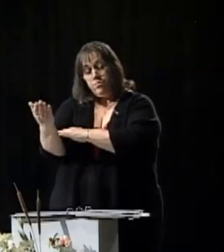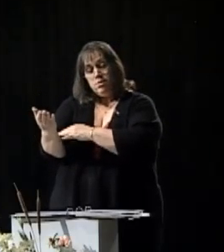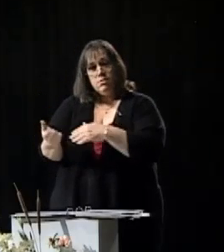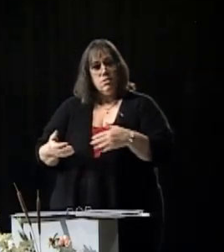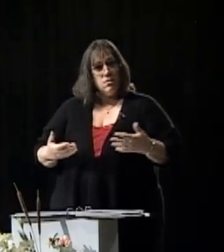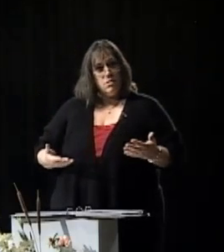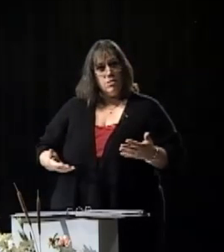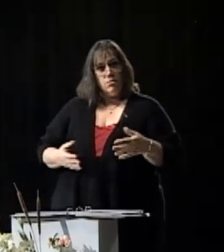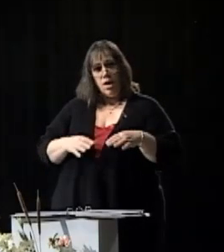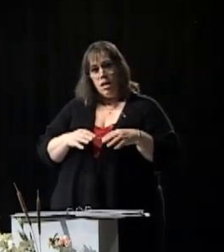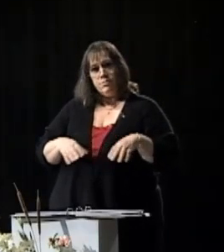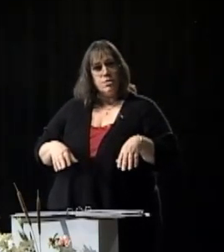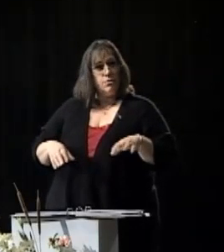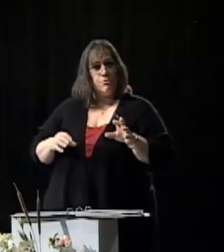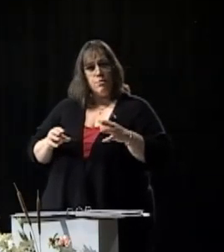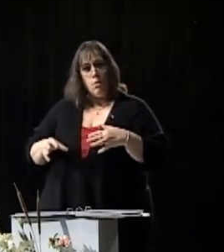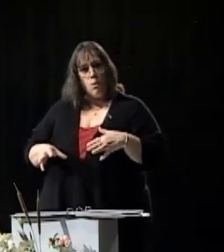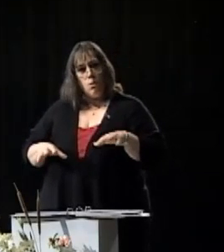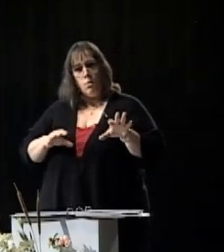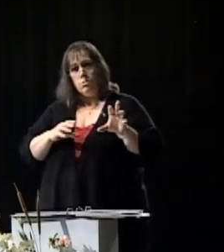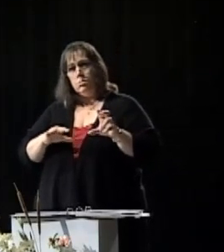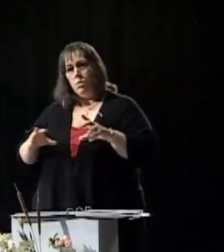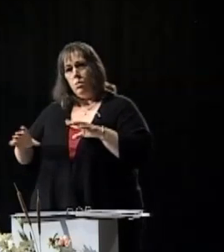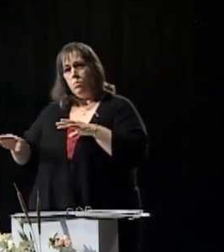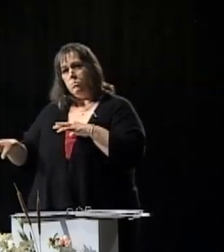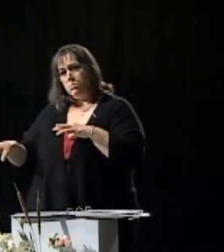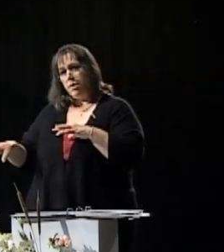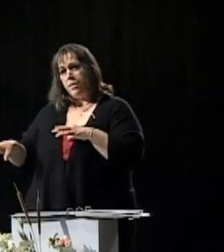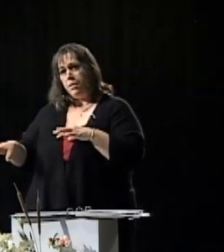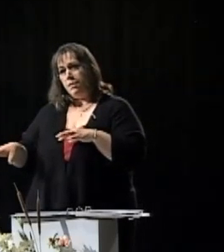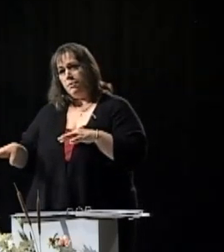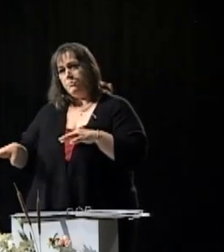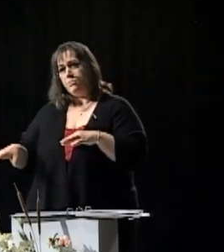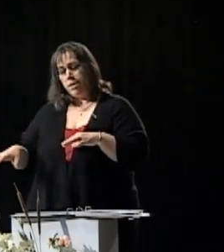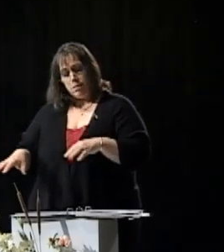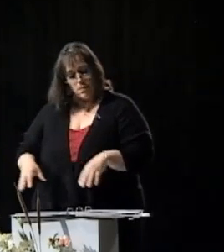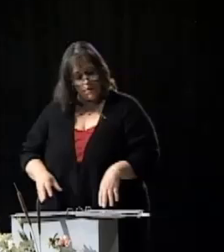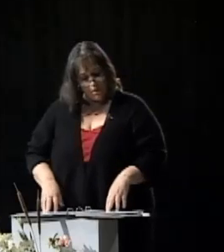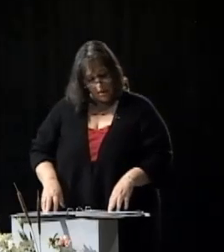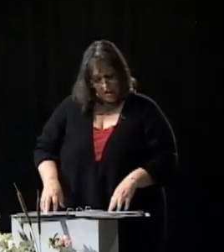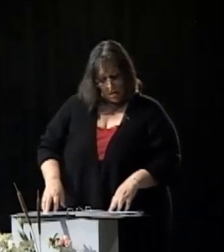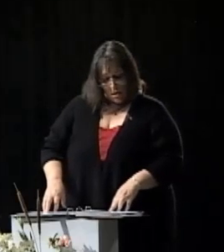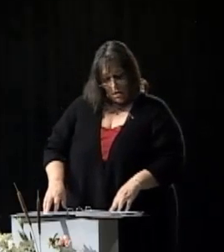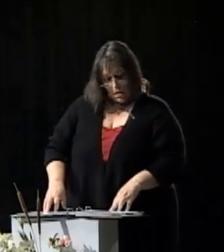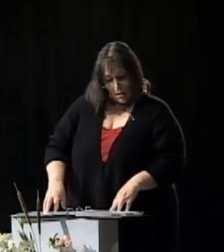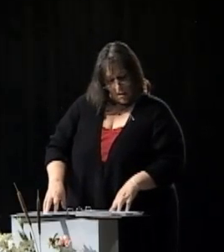breakfast. You don't have to go through a whole lengthy phrase.